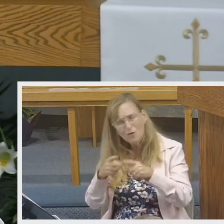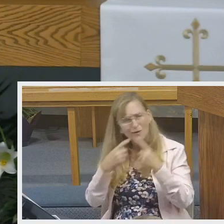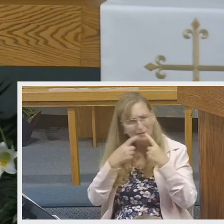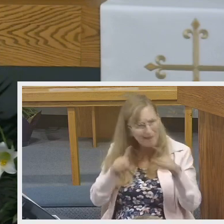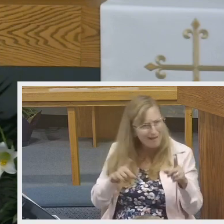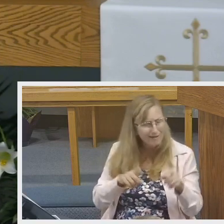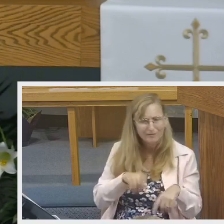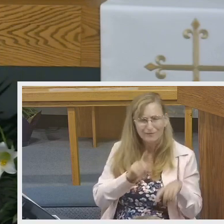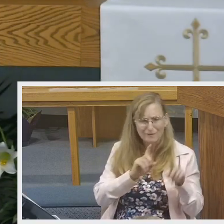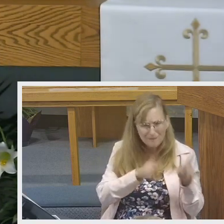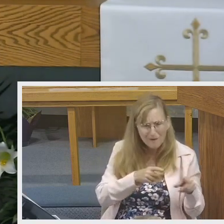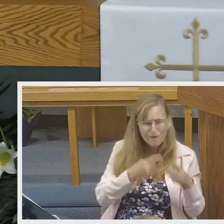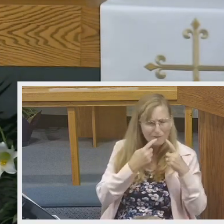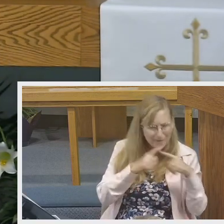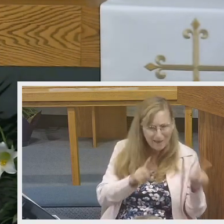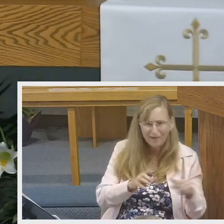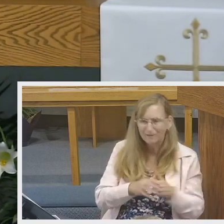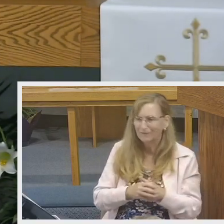have seen.